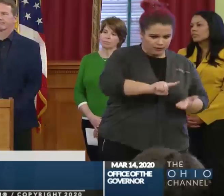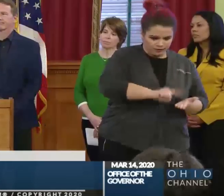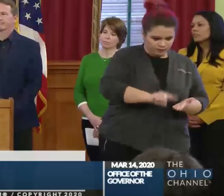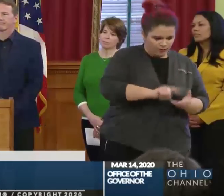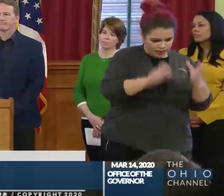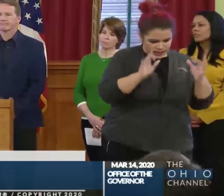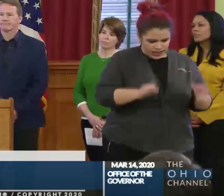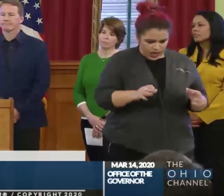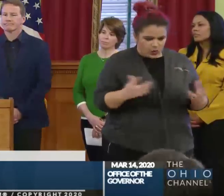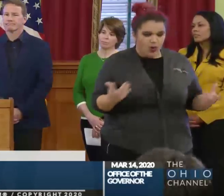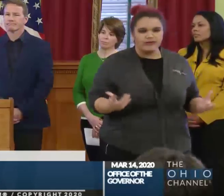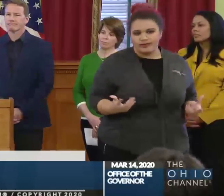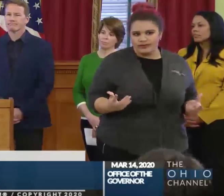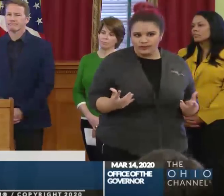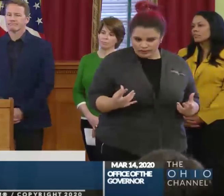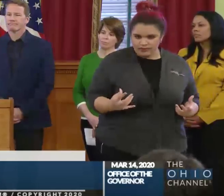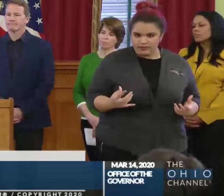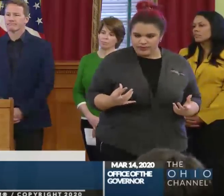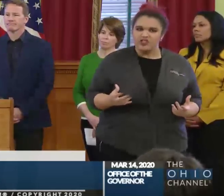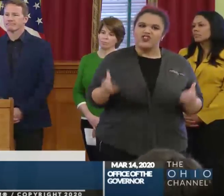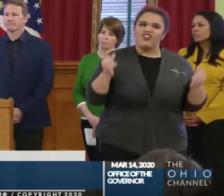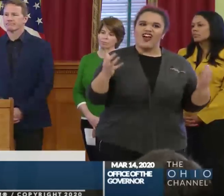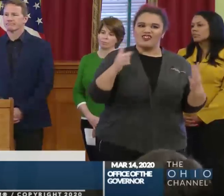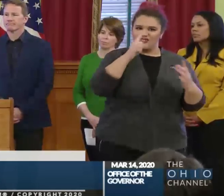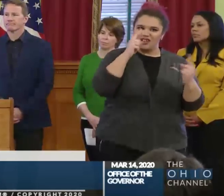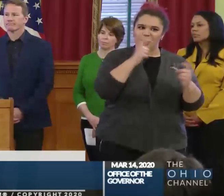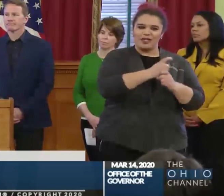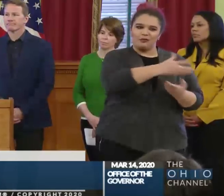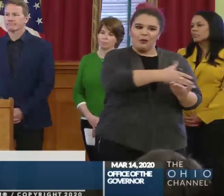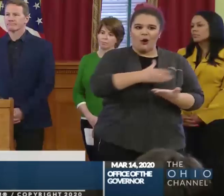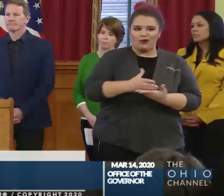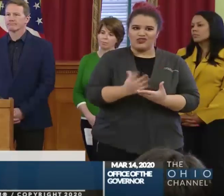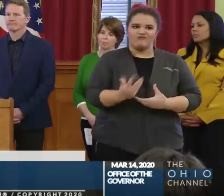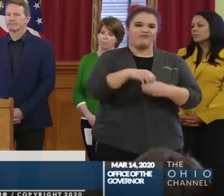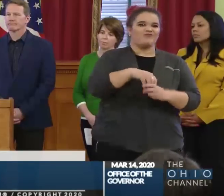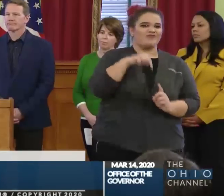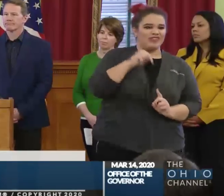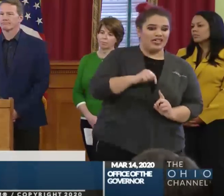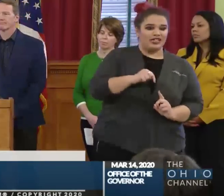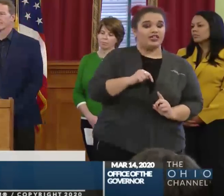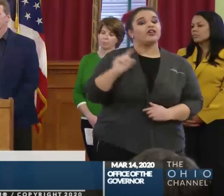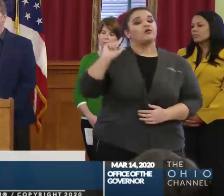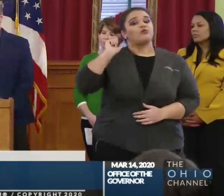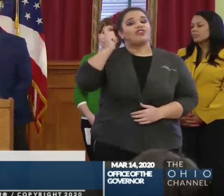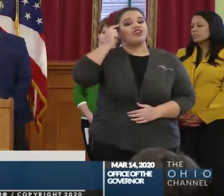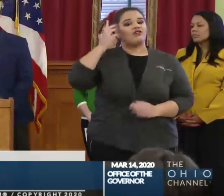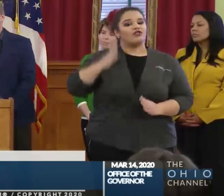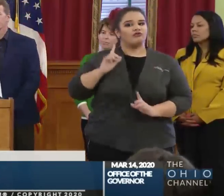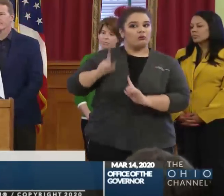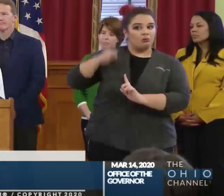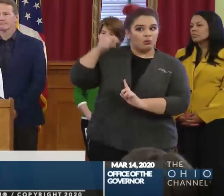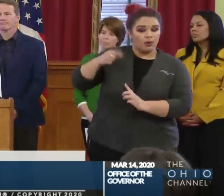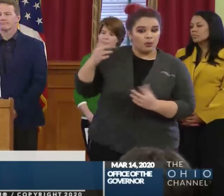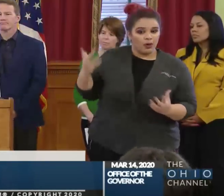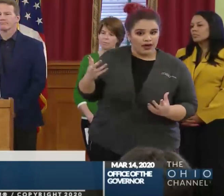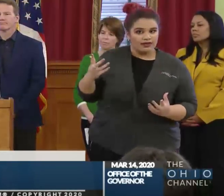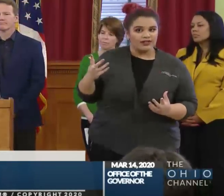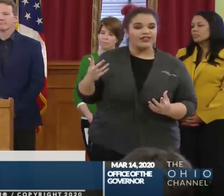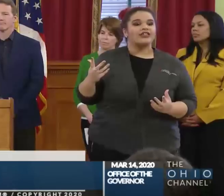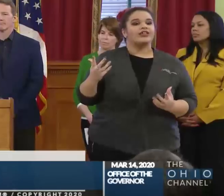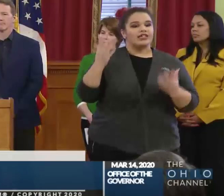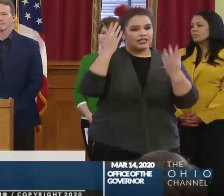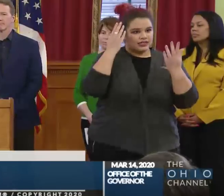this nuances of that. But I think what the governor was saying is start thinking about this if you're out there, if you're in an